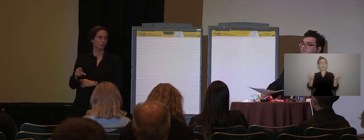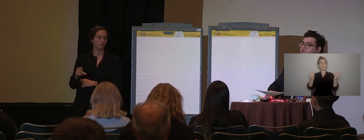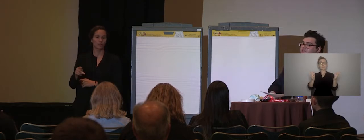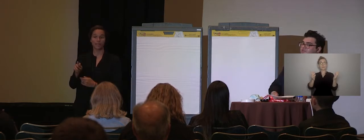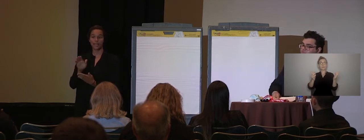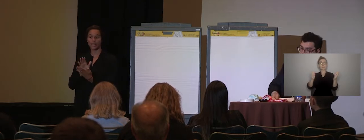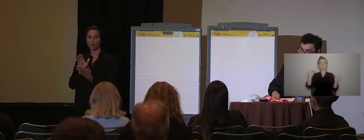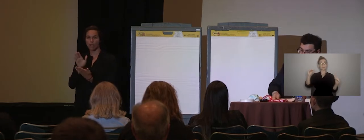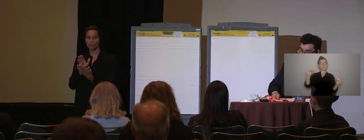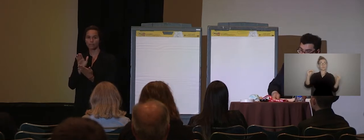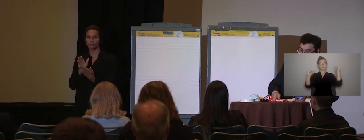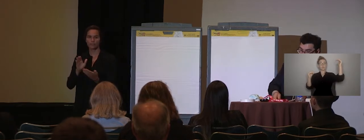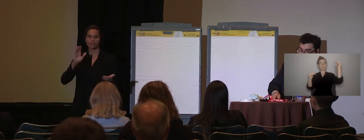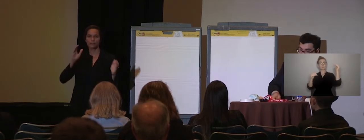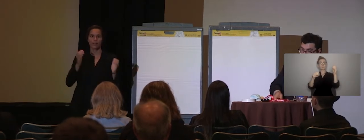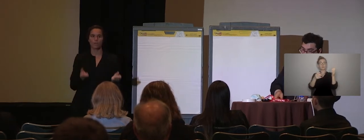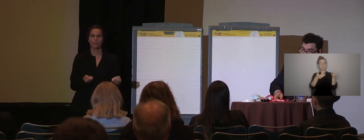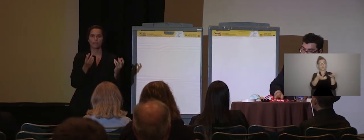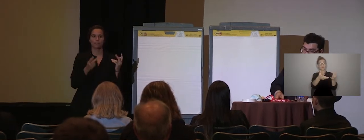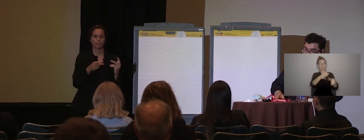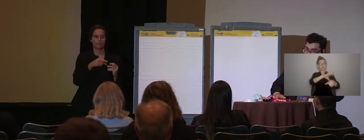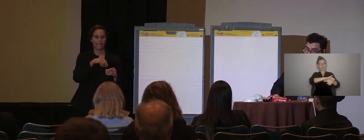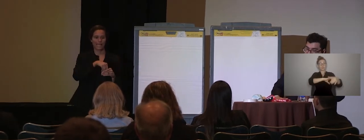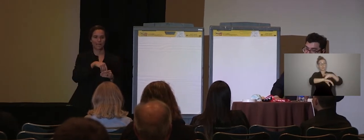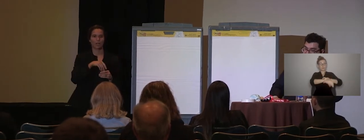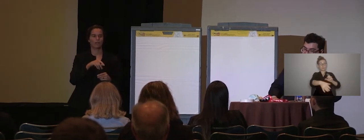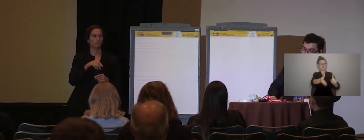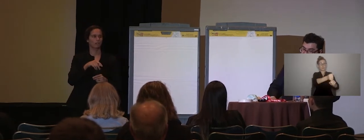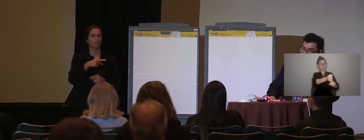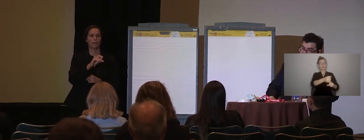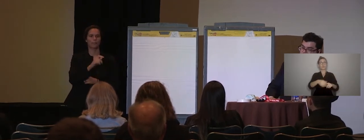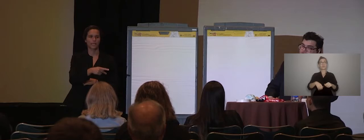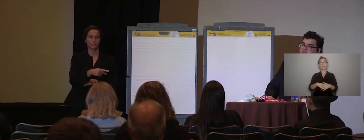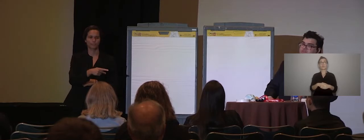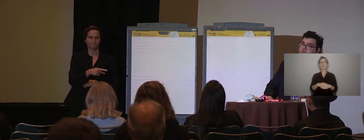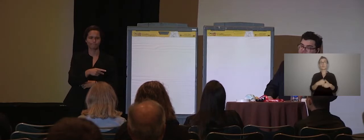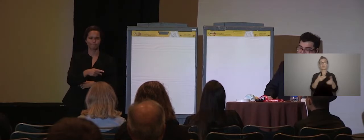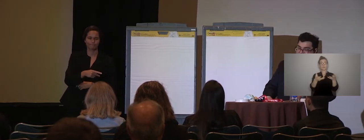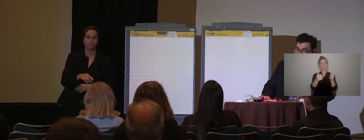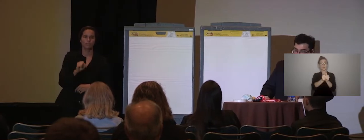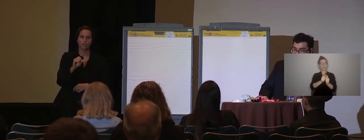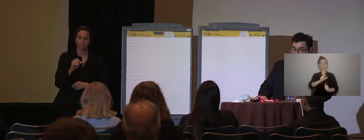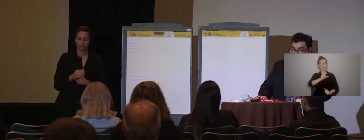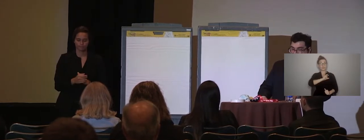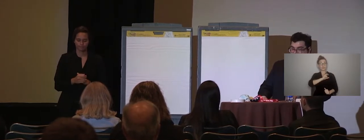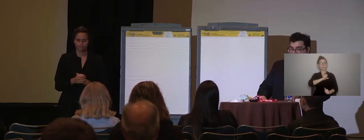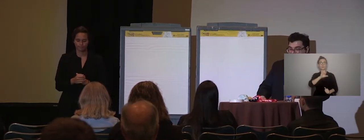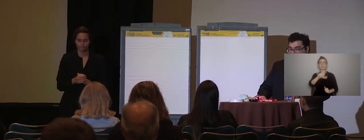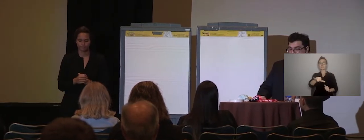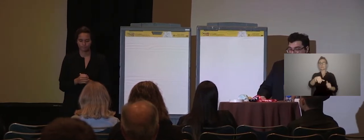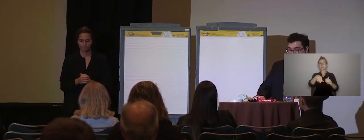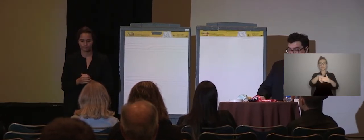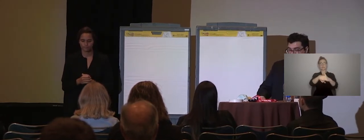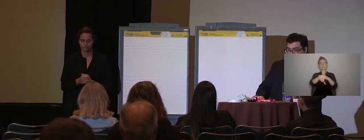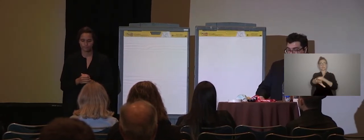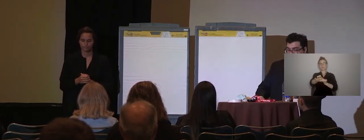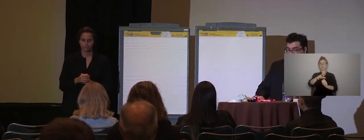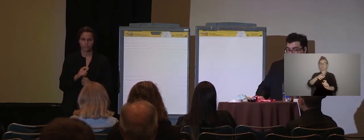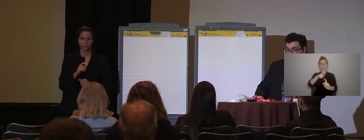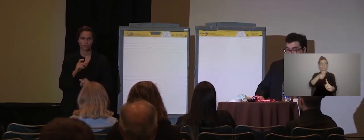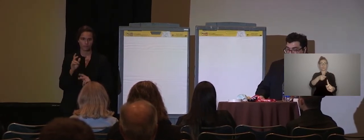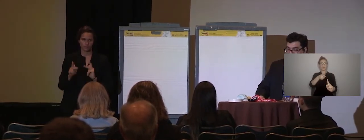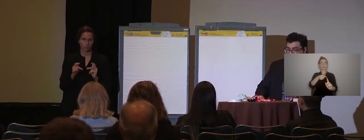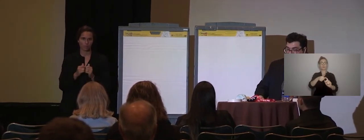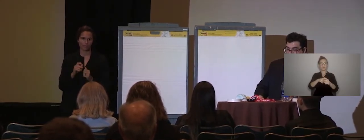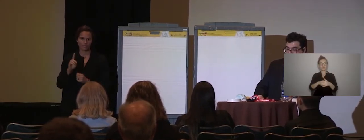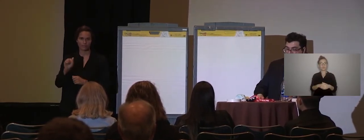versus how many of them are in the population. Encounters with law enforcement serve as the entry point for individuals with